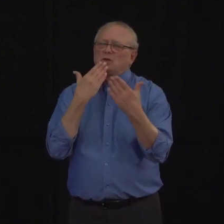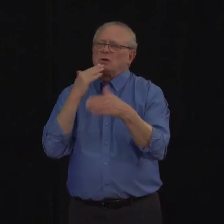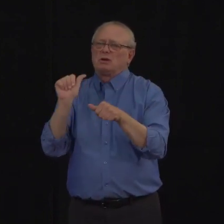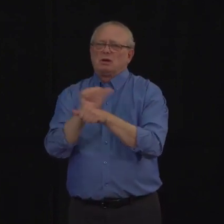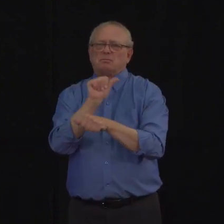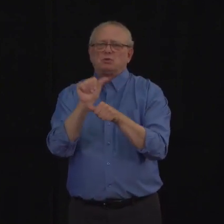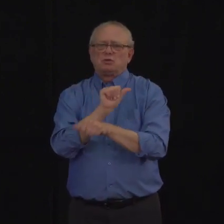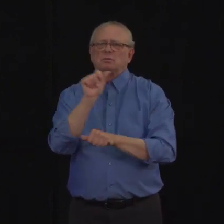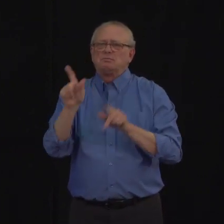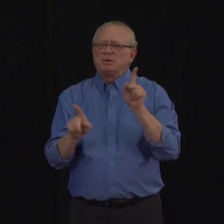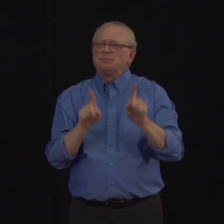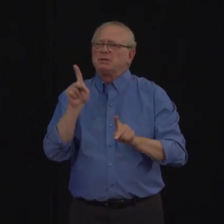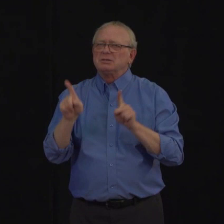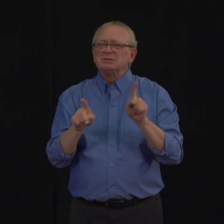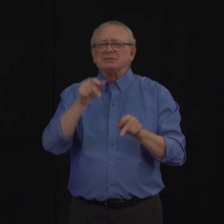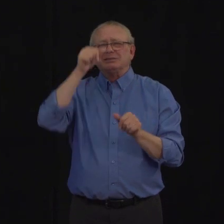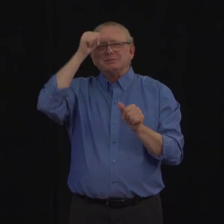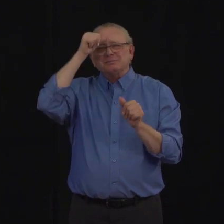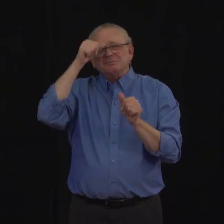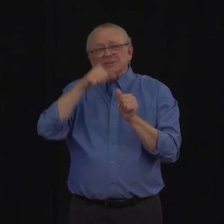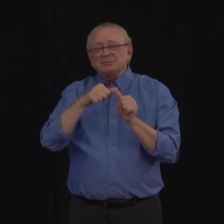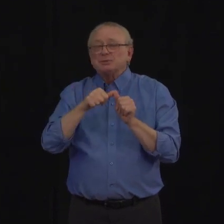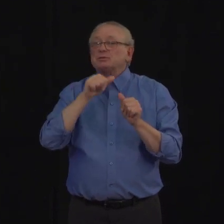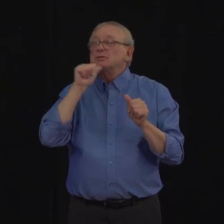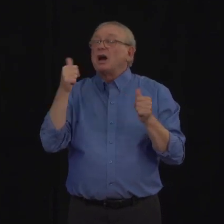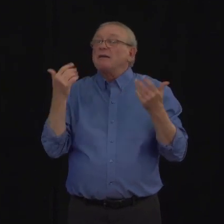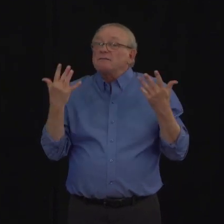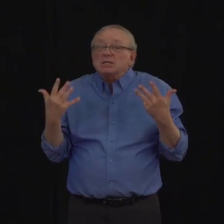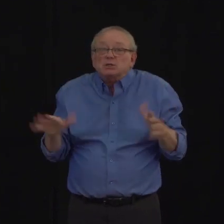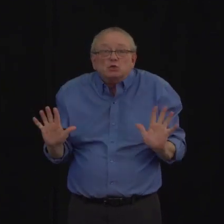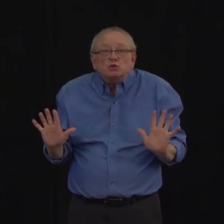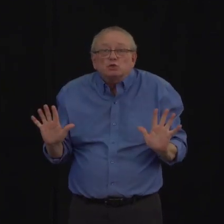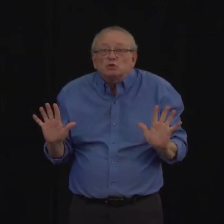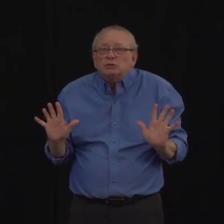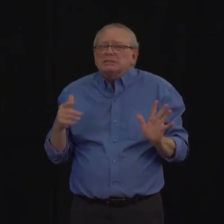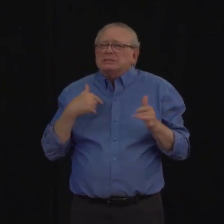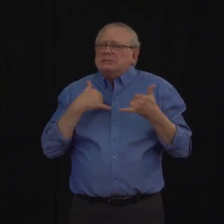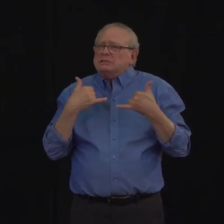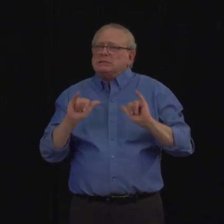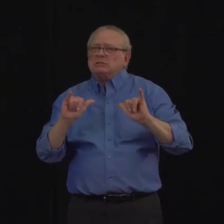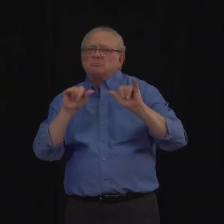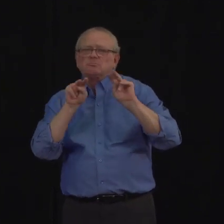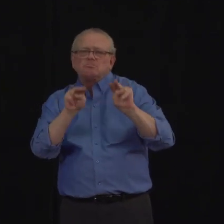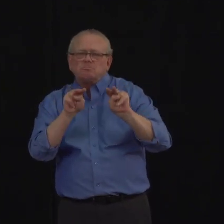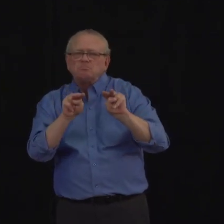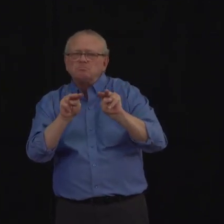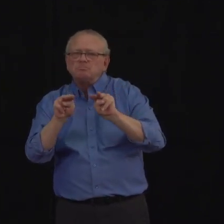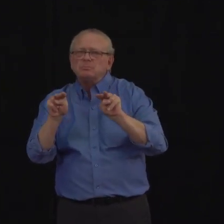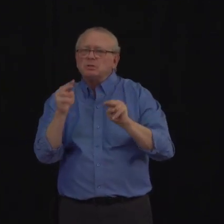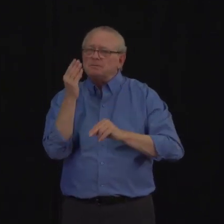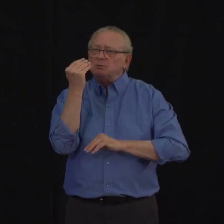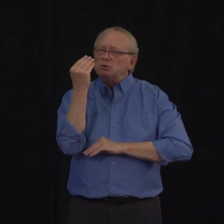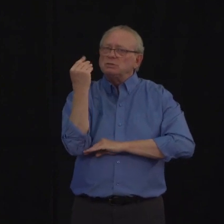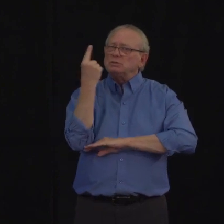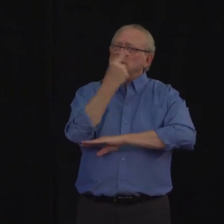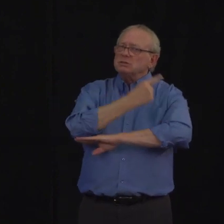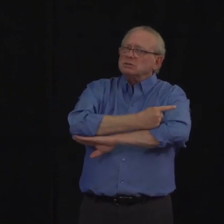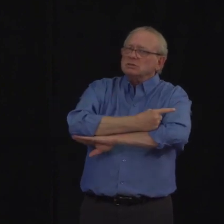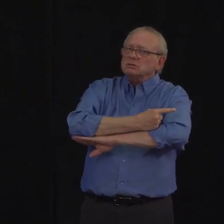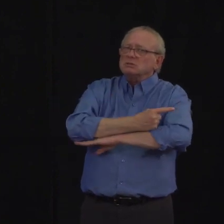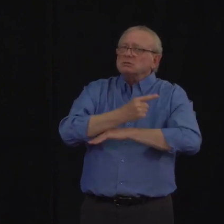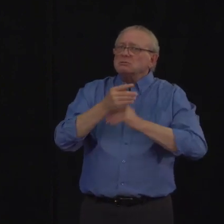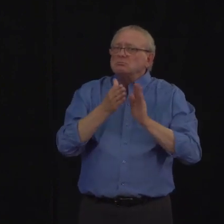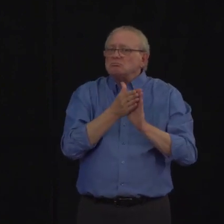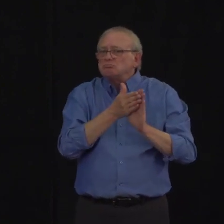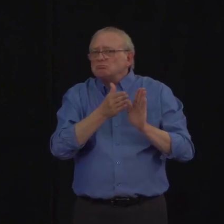not over yet. We will continue to watch for that full incubation period. We'll be watching Calgary and Brooks as the